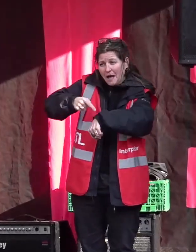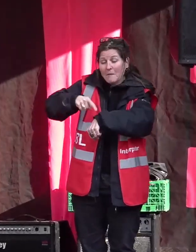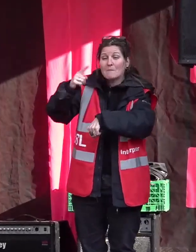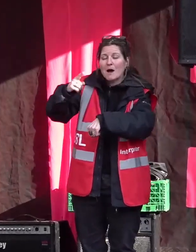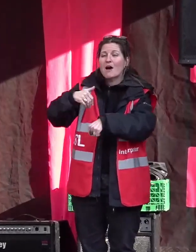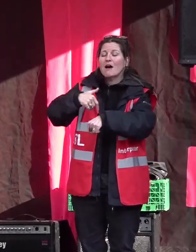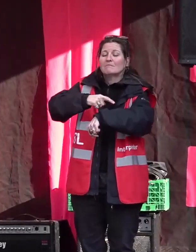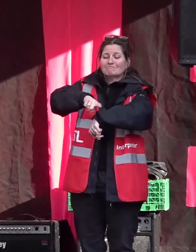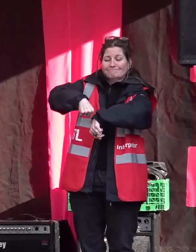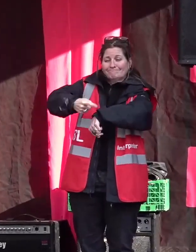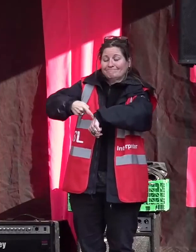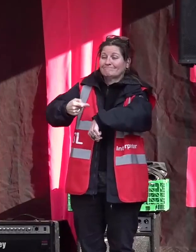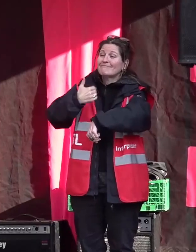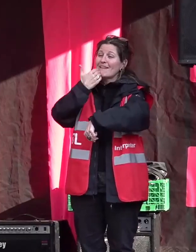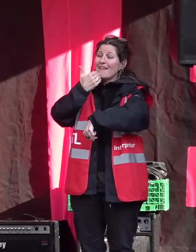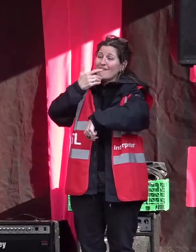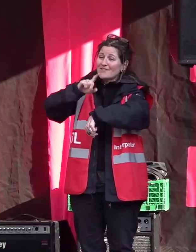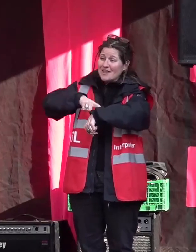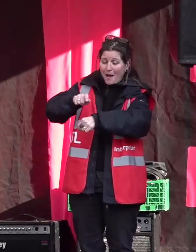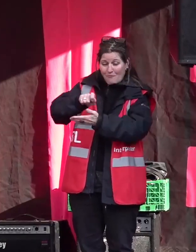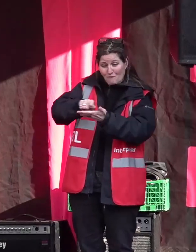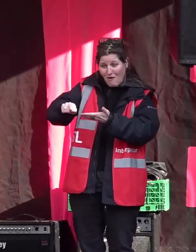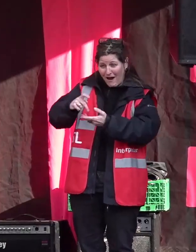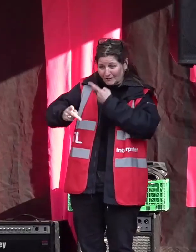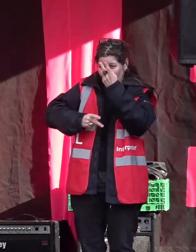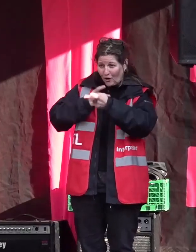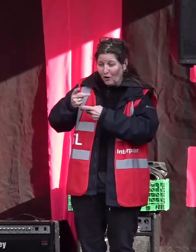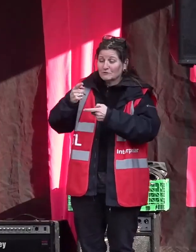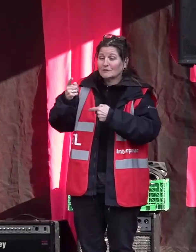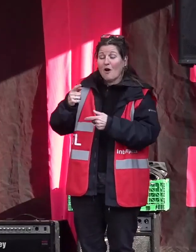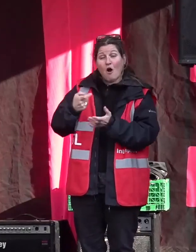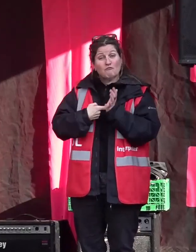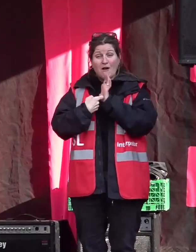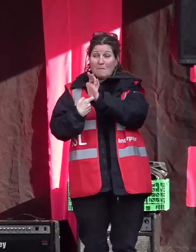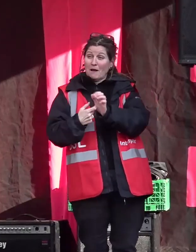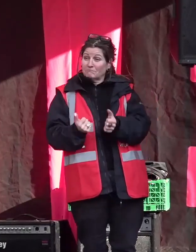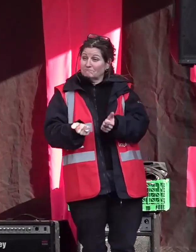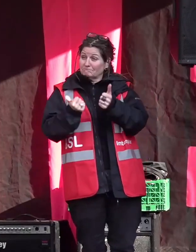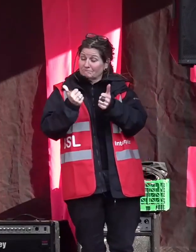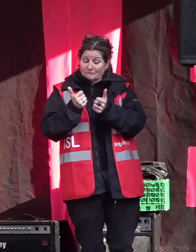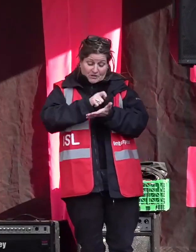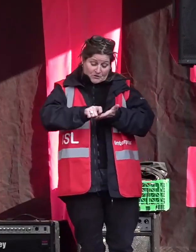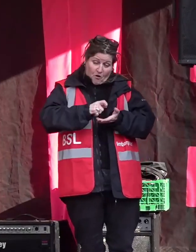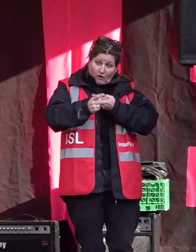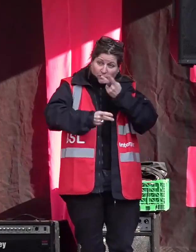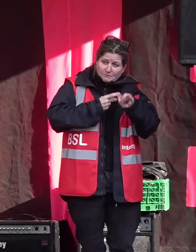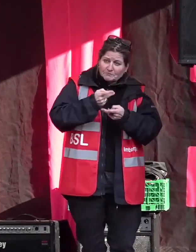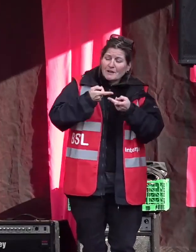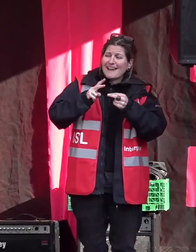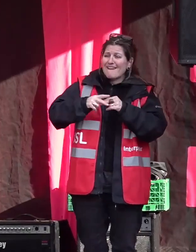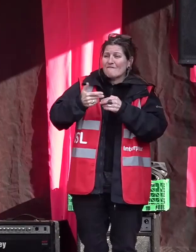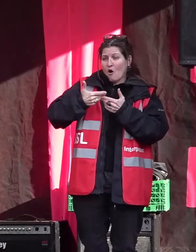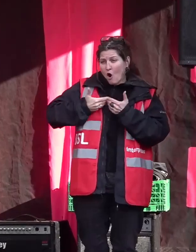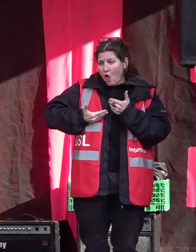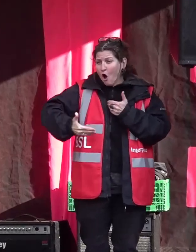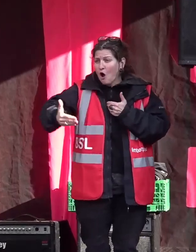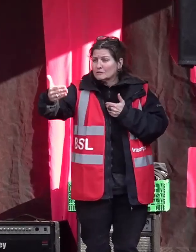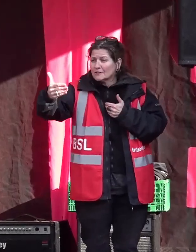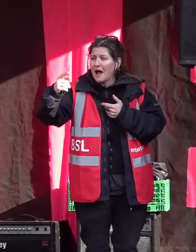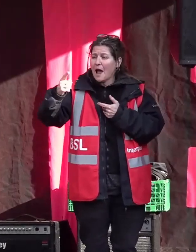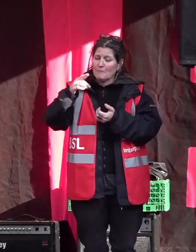to prison for a short amount of time. And if you end up going for a long amount of time because they're not so very nice, then you need to learn a language